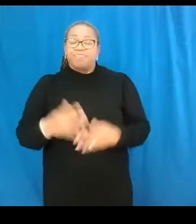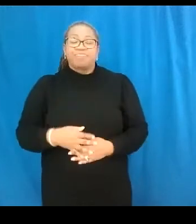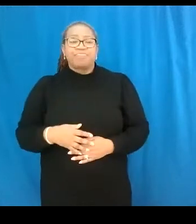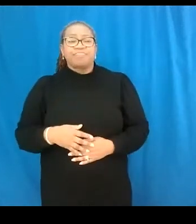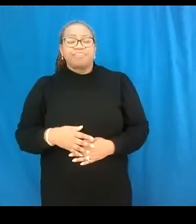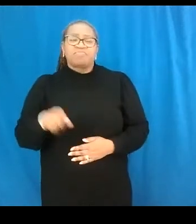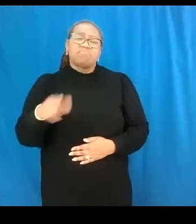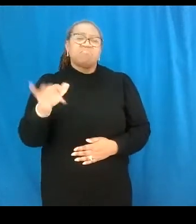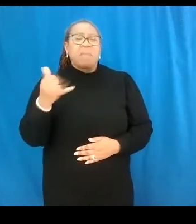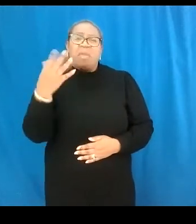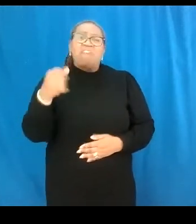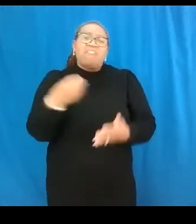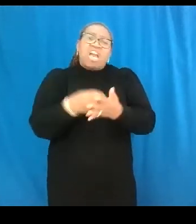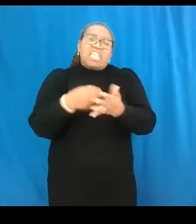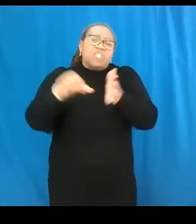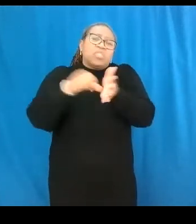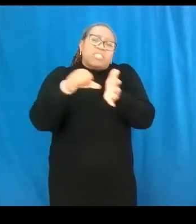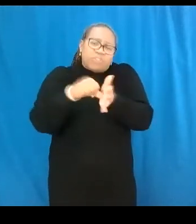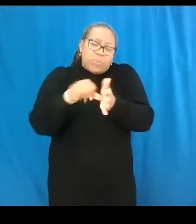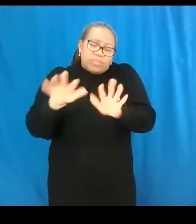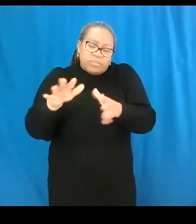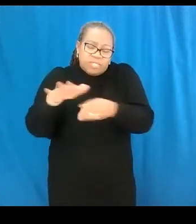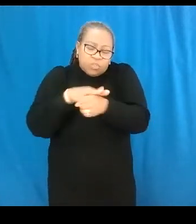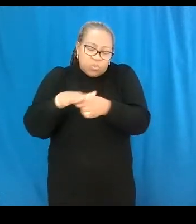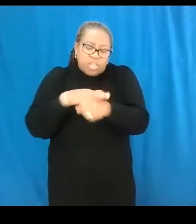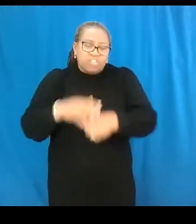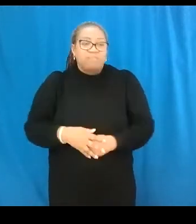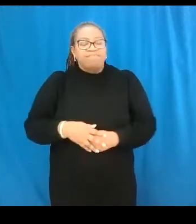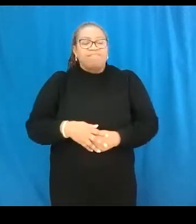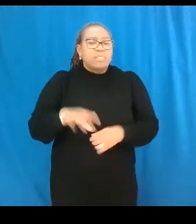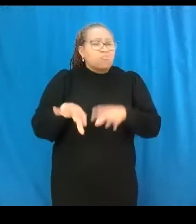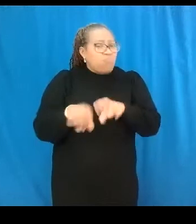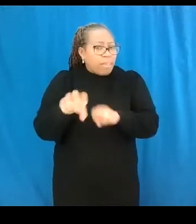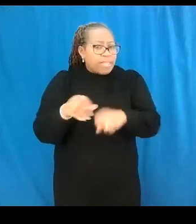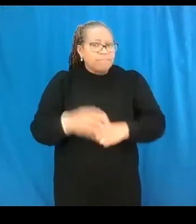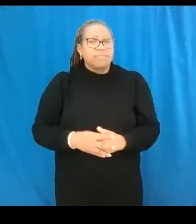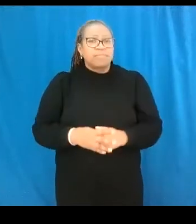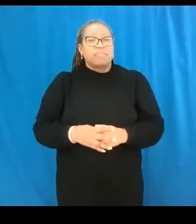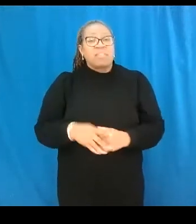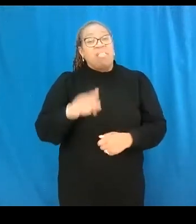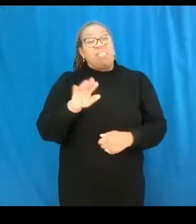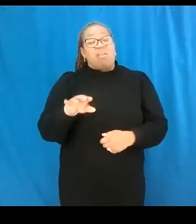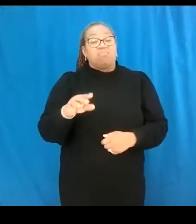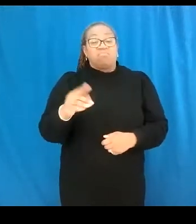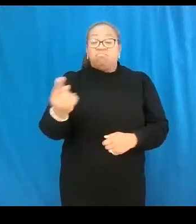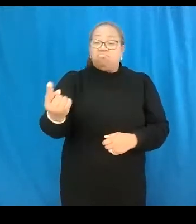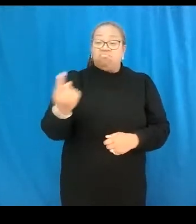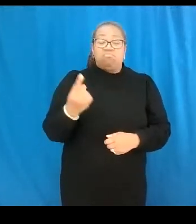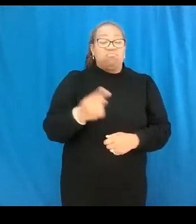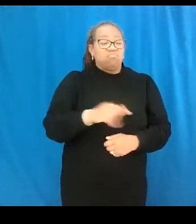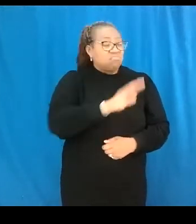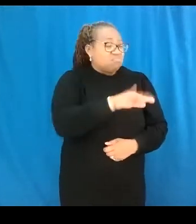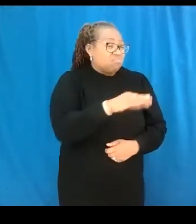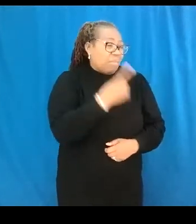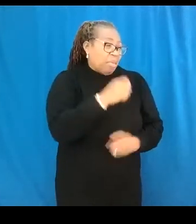a financial predicament and they're basically struggling financially. And they basically come to you to ask for aid. Could you give